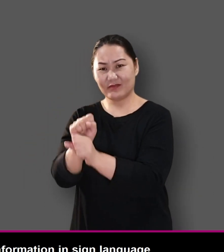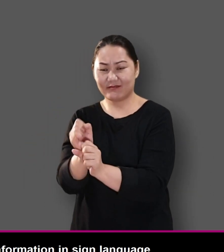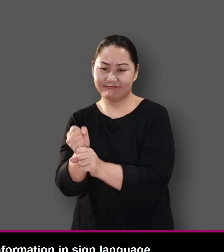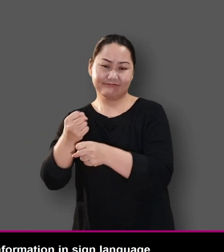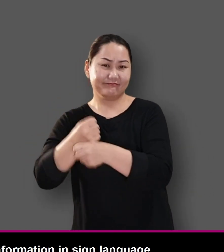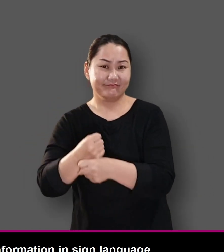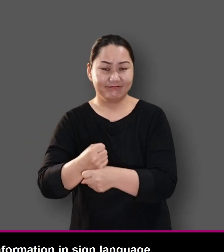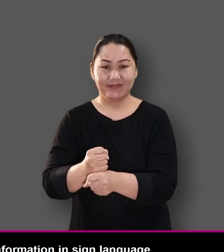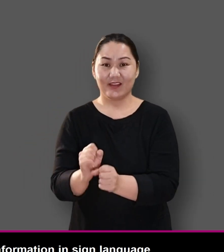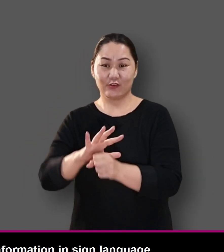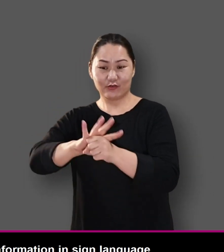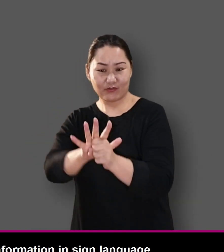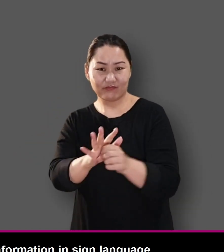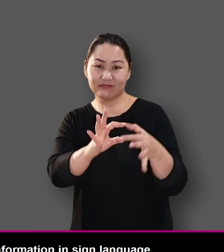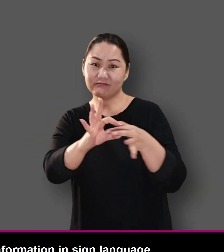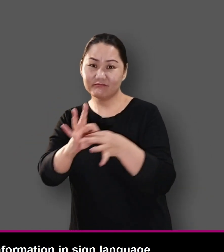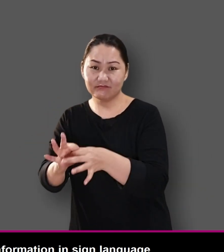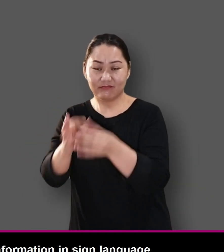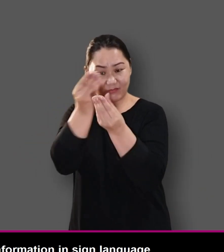produced COVID-19 information in sign language,